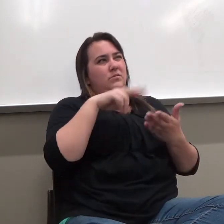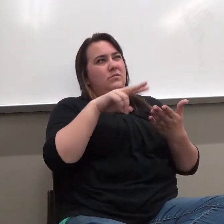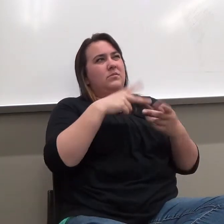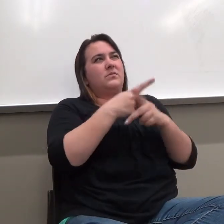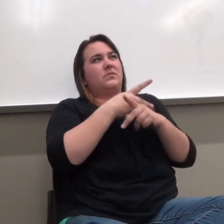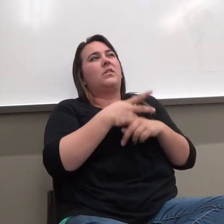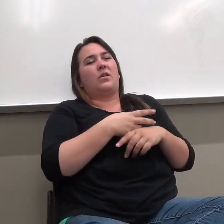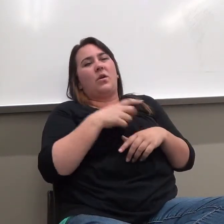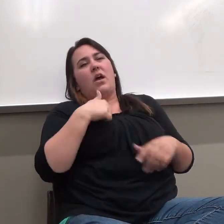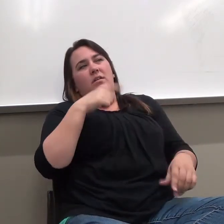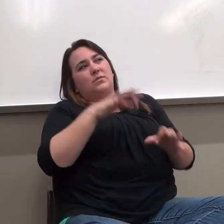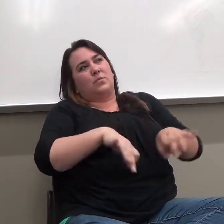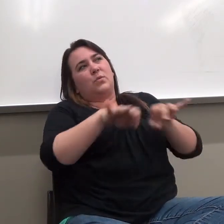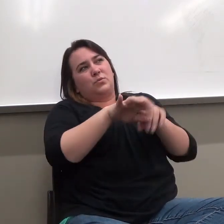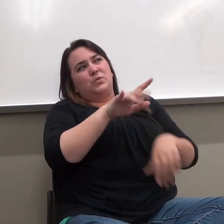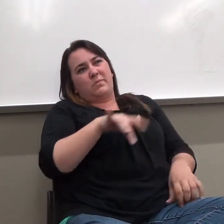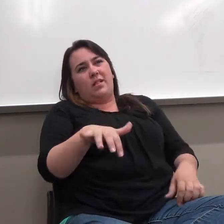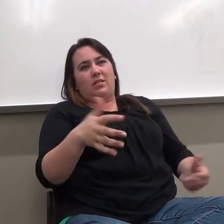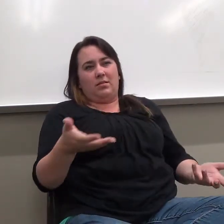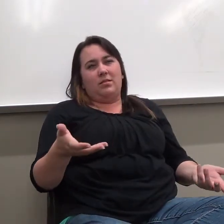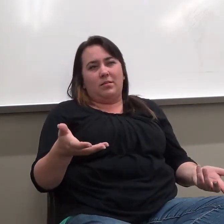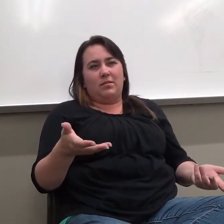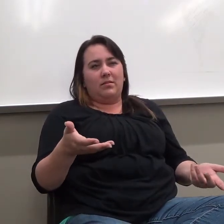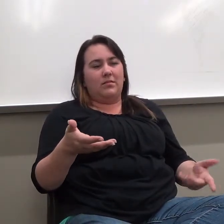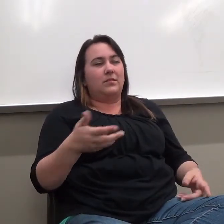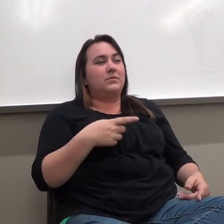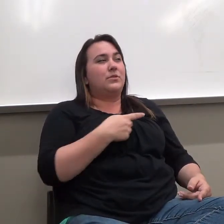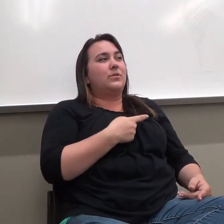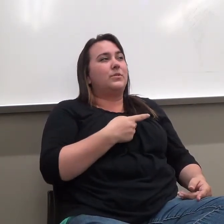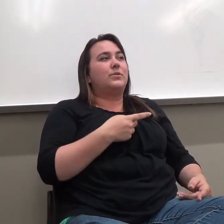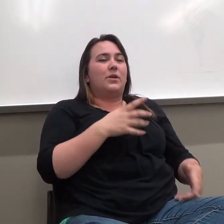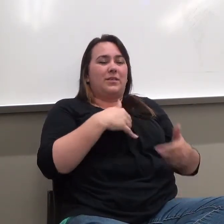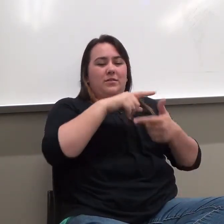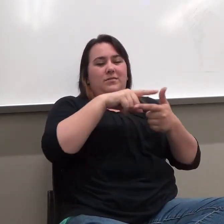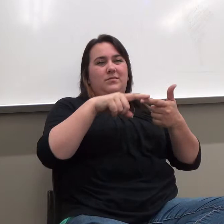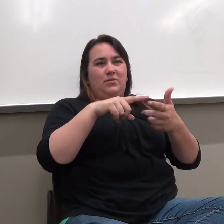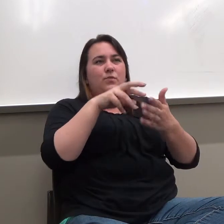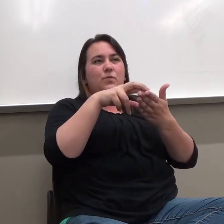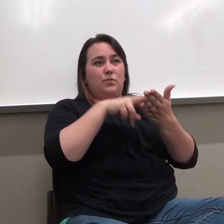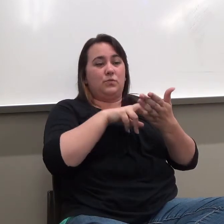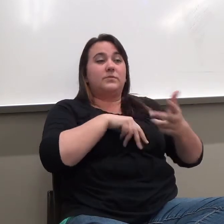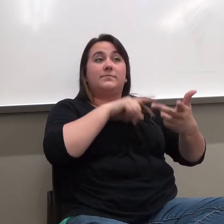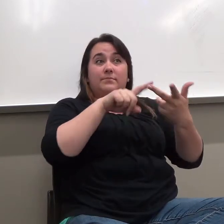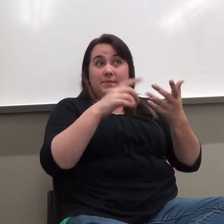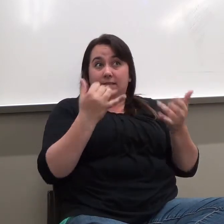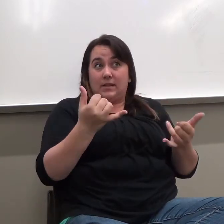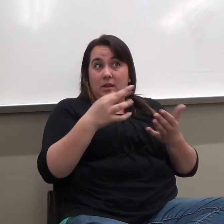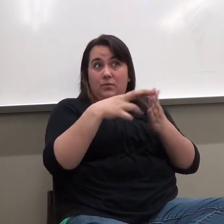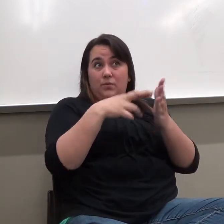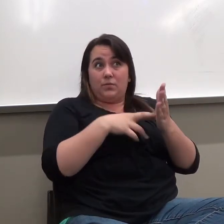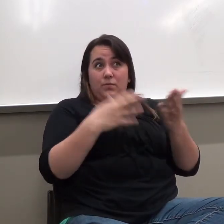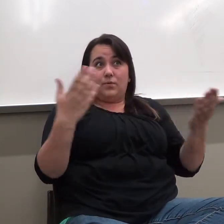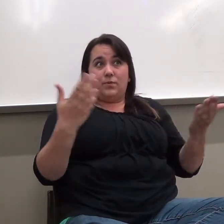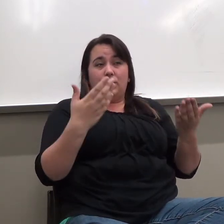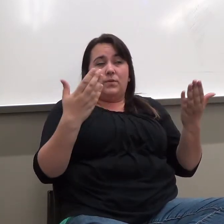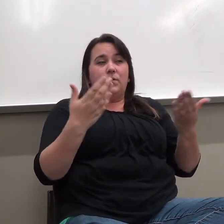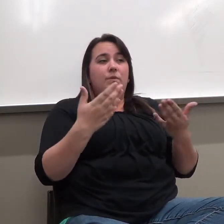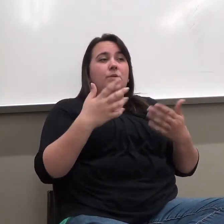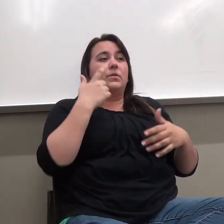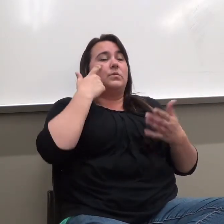you, okay? But that's what they were for these two lessons. Okay, this next one is, what you're going to see it and you're going to say,